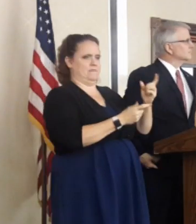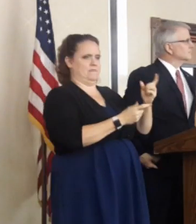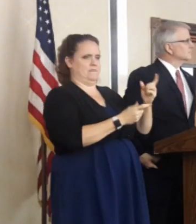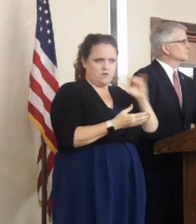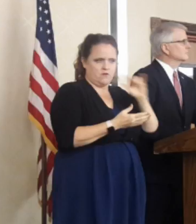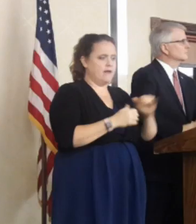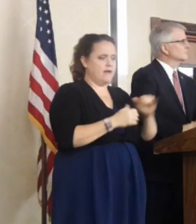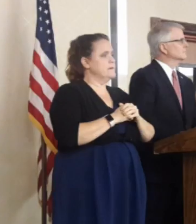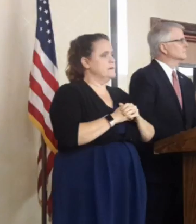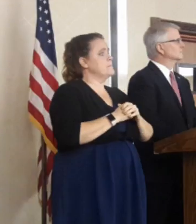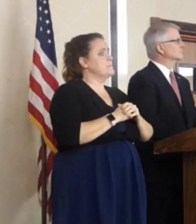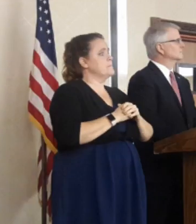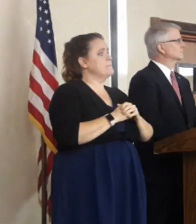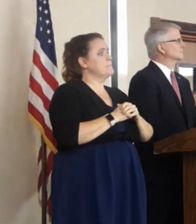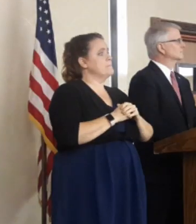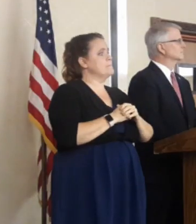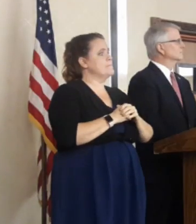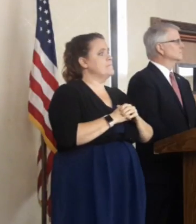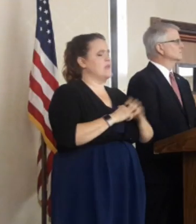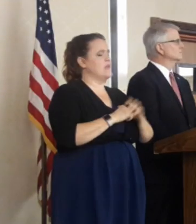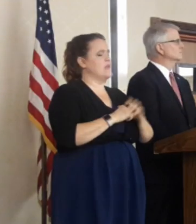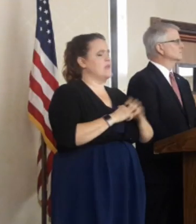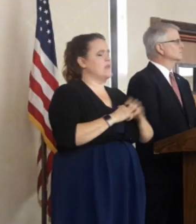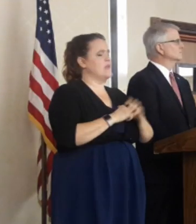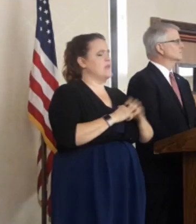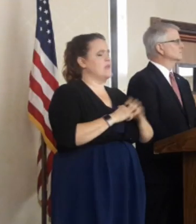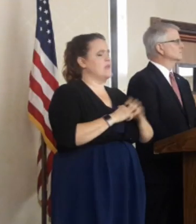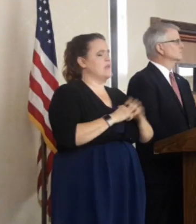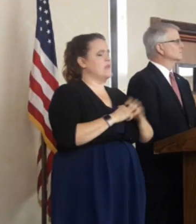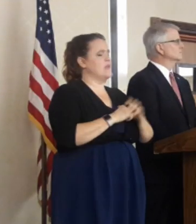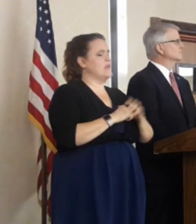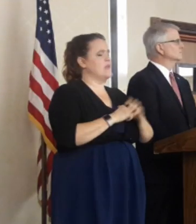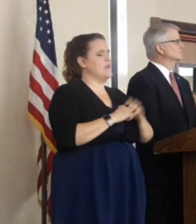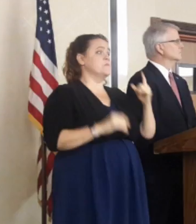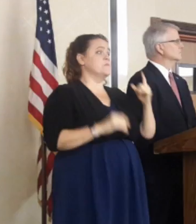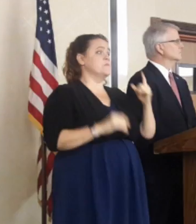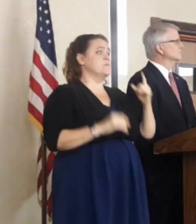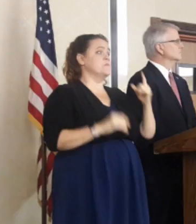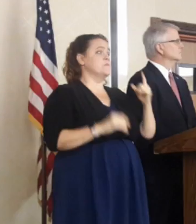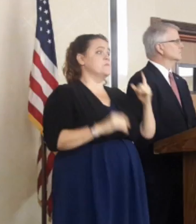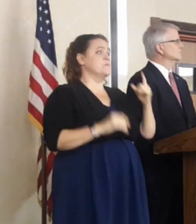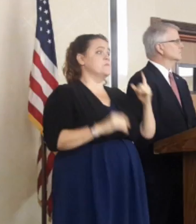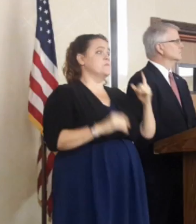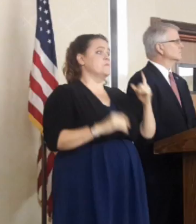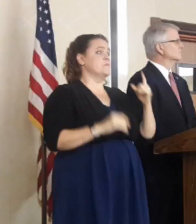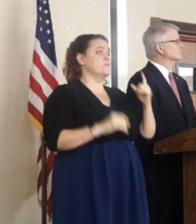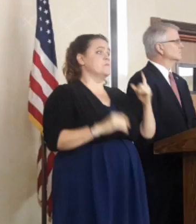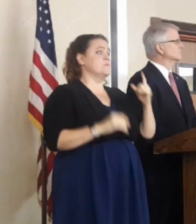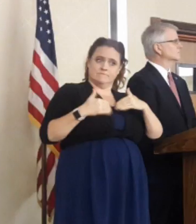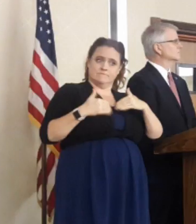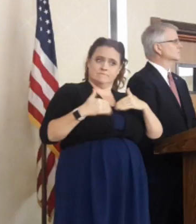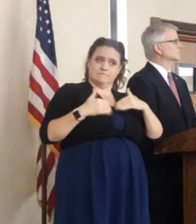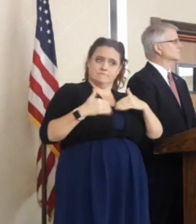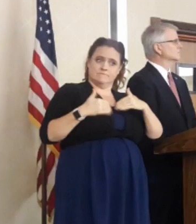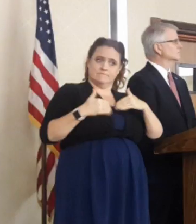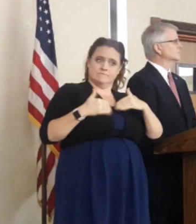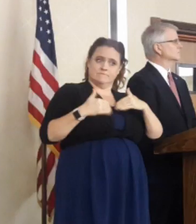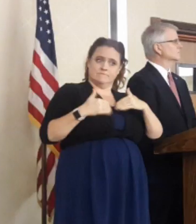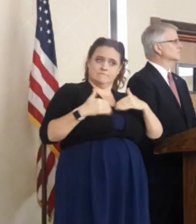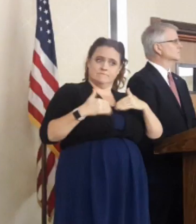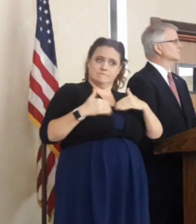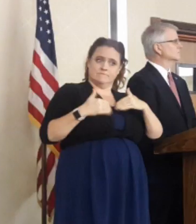One of the things that I thought was a real highlight was when I heard Vice Chairman Jackson talk about